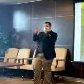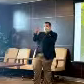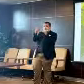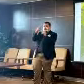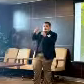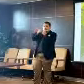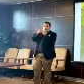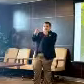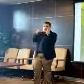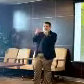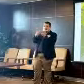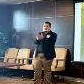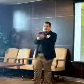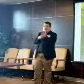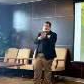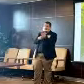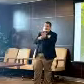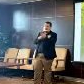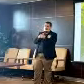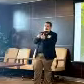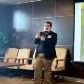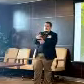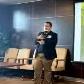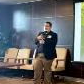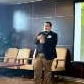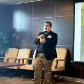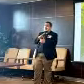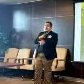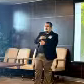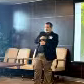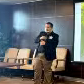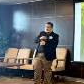for a mask mandate, and then we felt defeated to